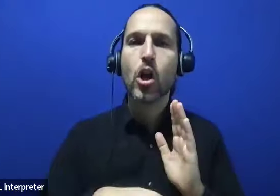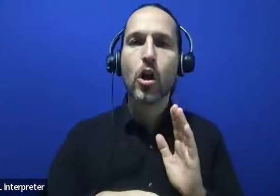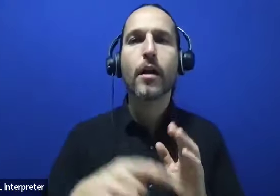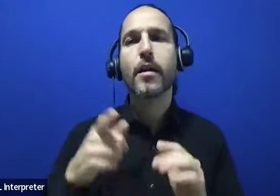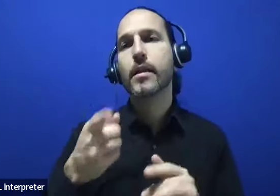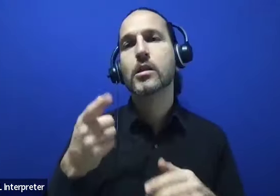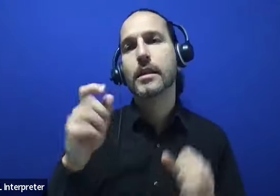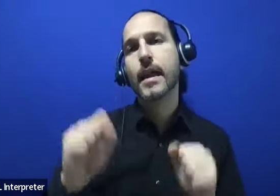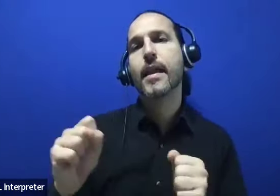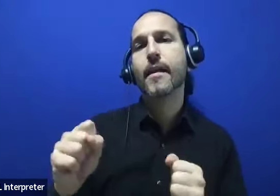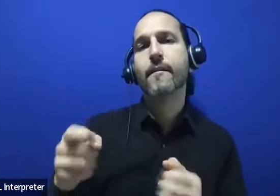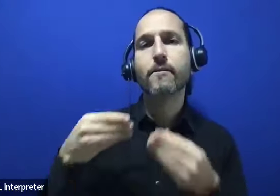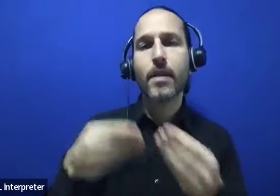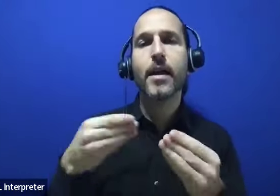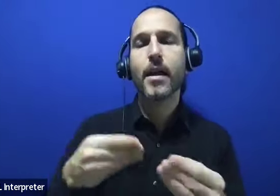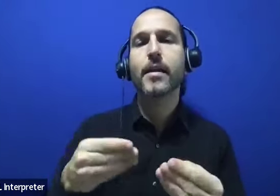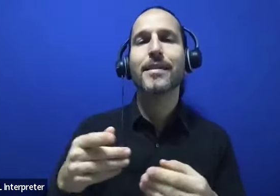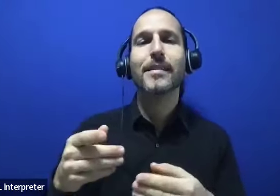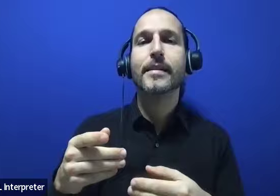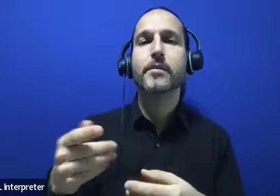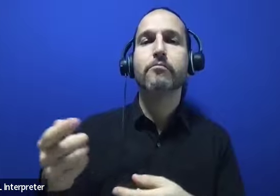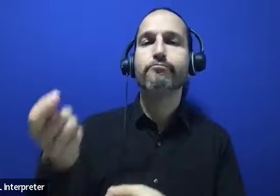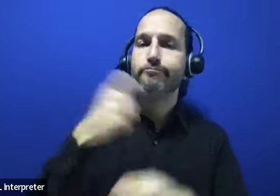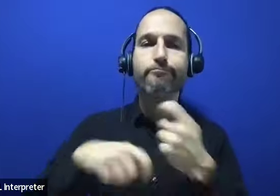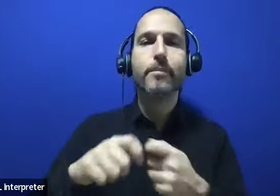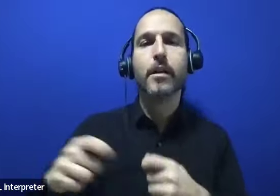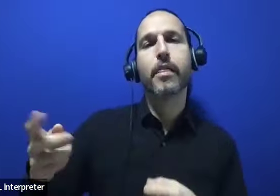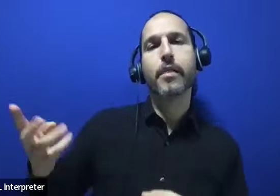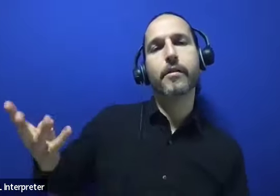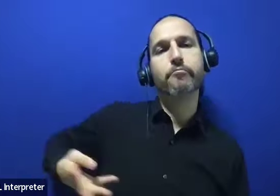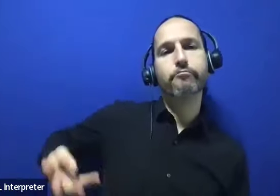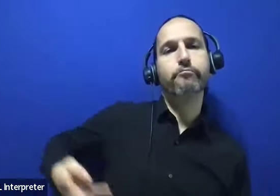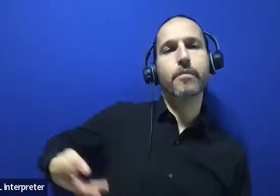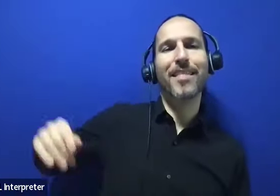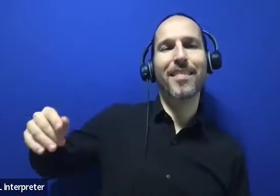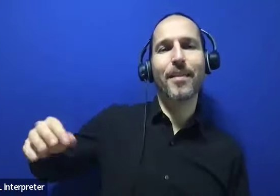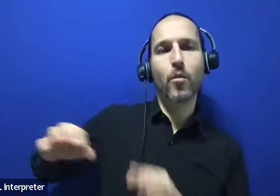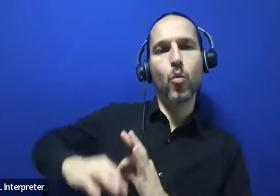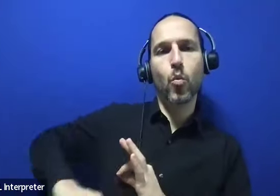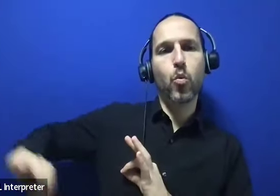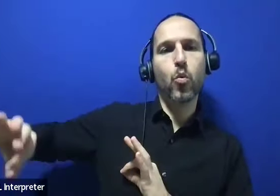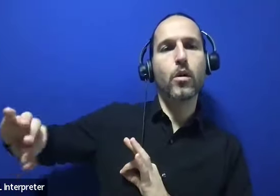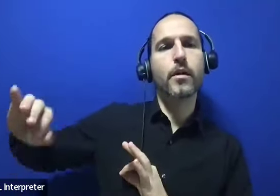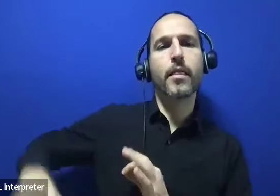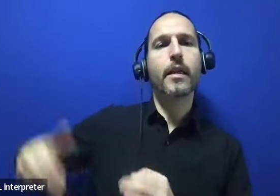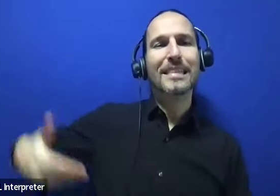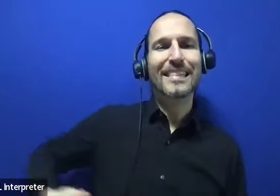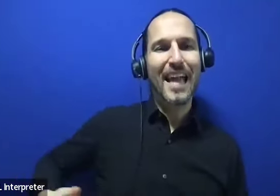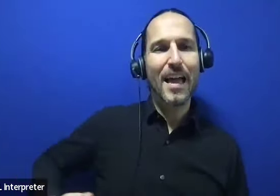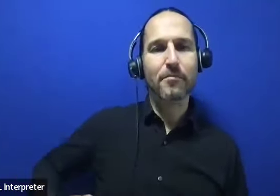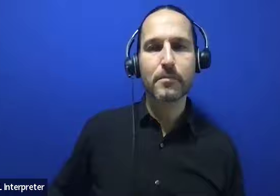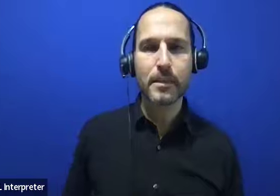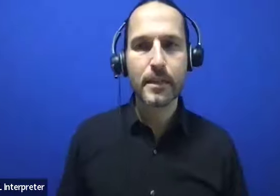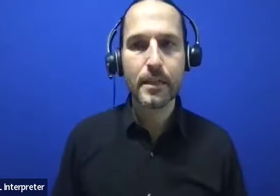fed directly into the stomach from a little tube that goes from the skin around the stomach from the